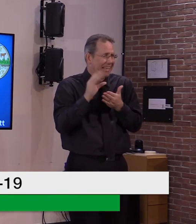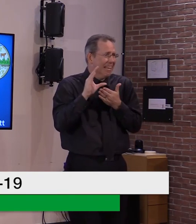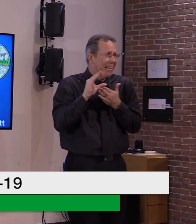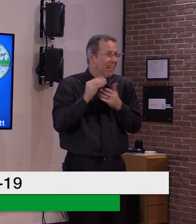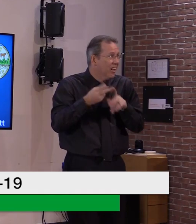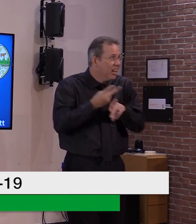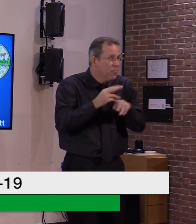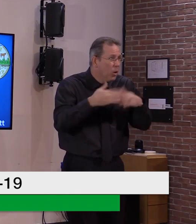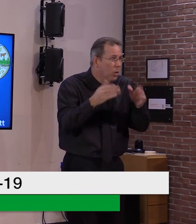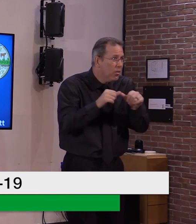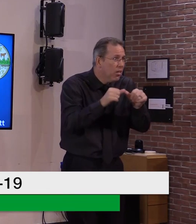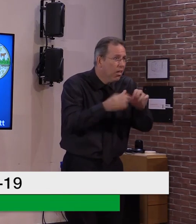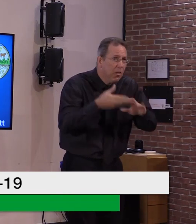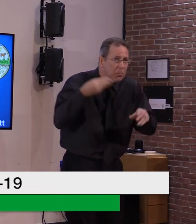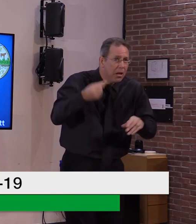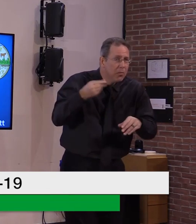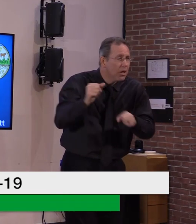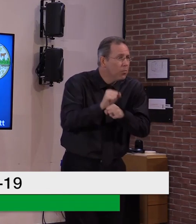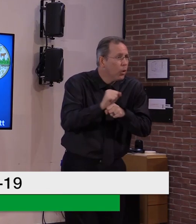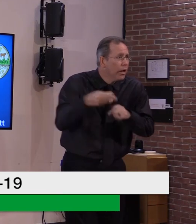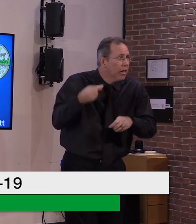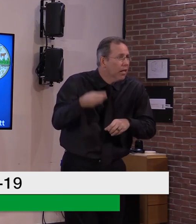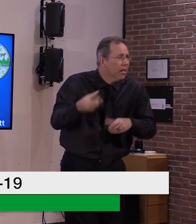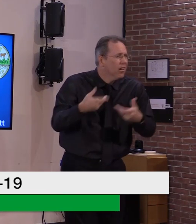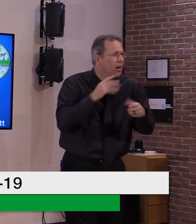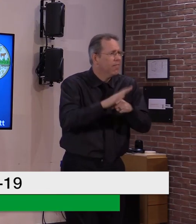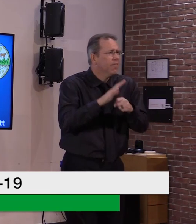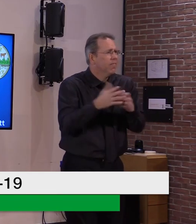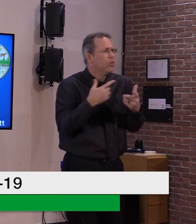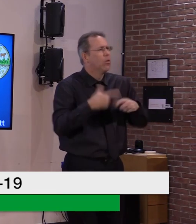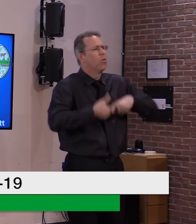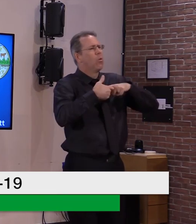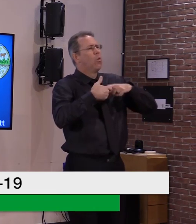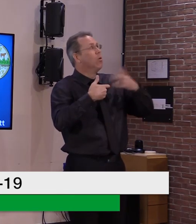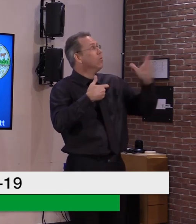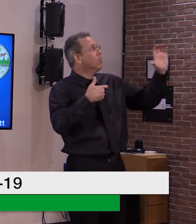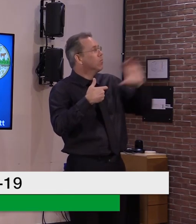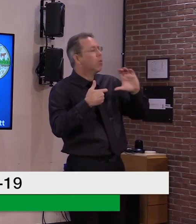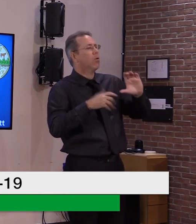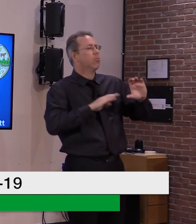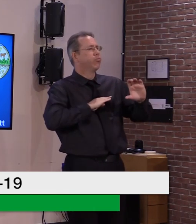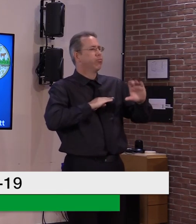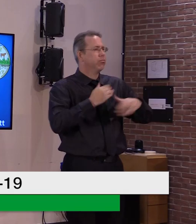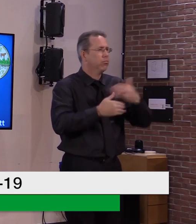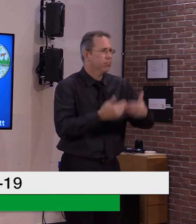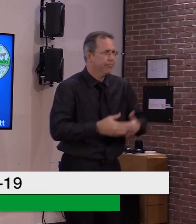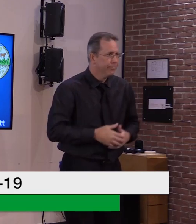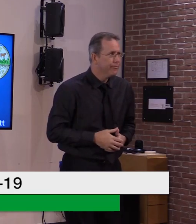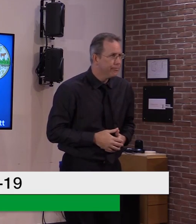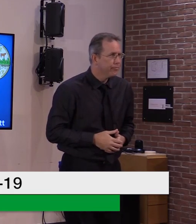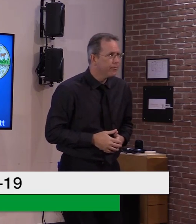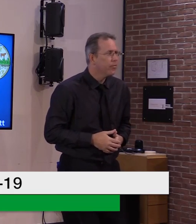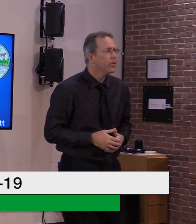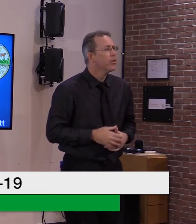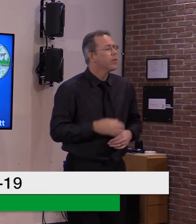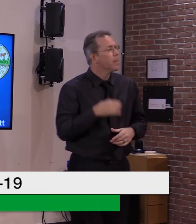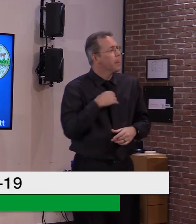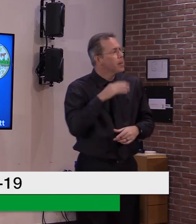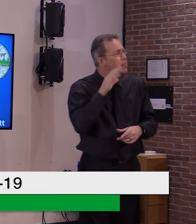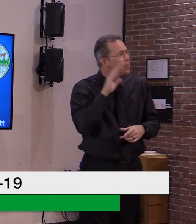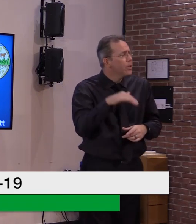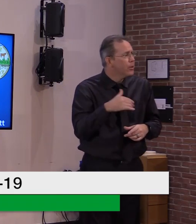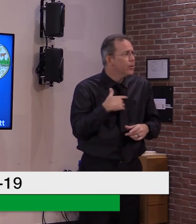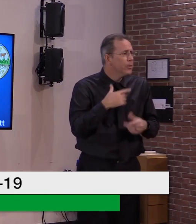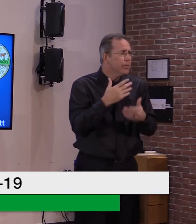this uh you know a bit of an uptick i believe over the next couple of months as we get over the hump and